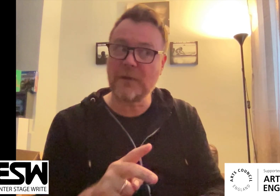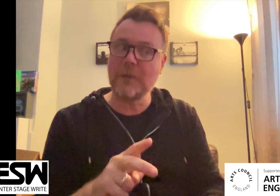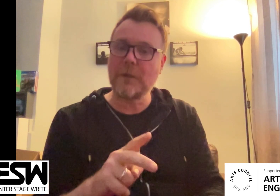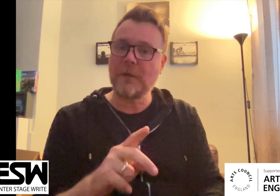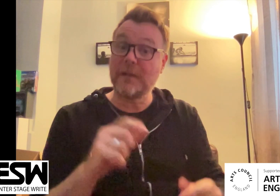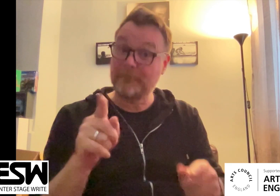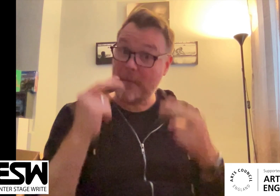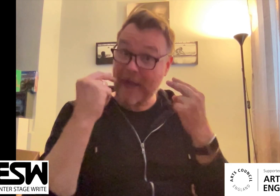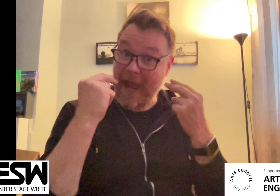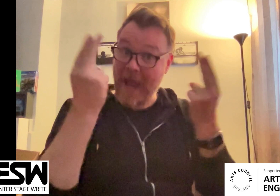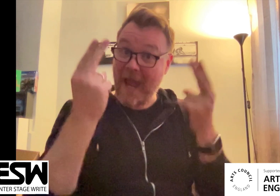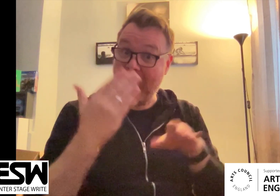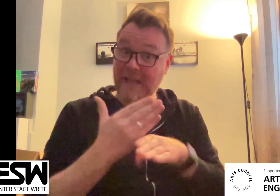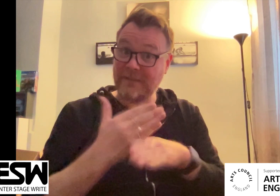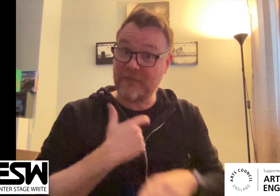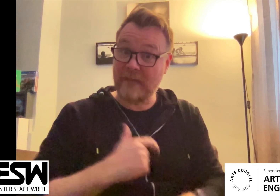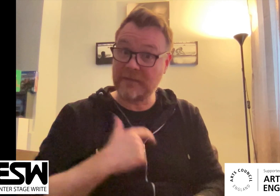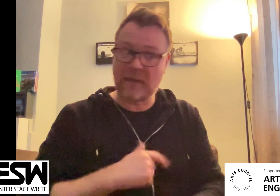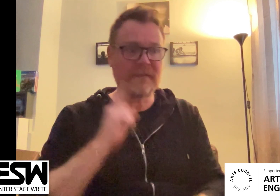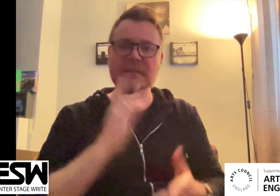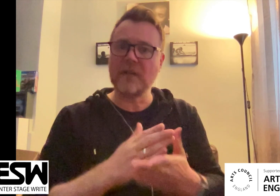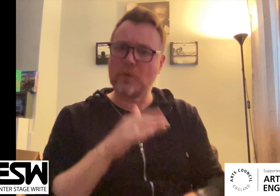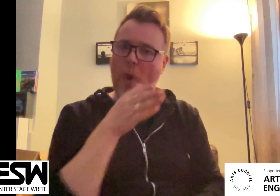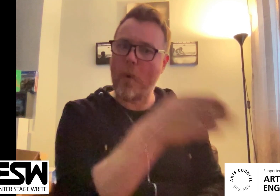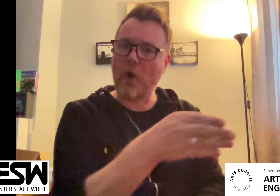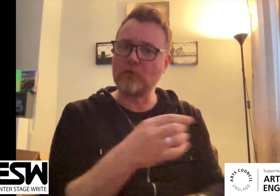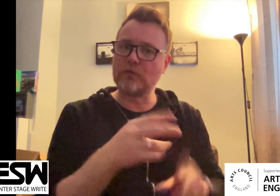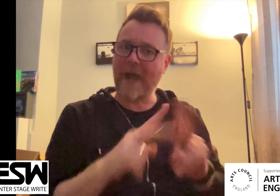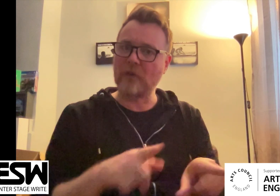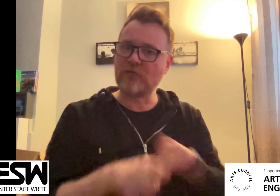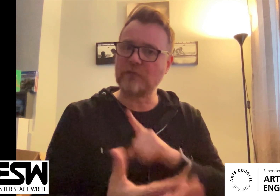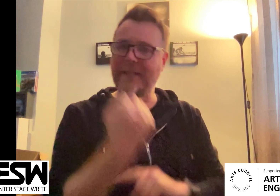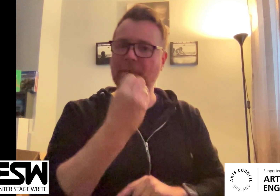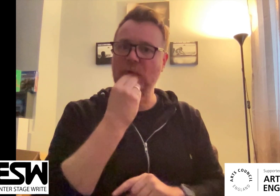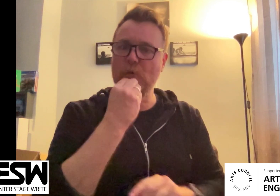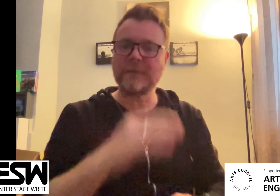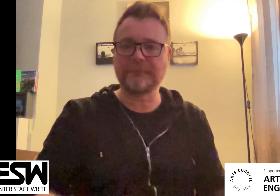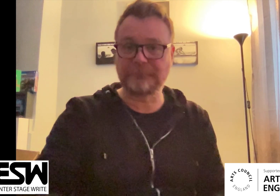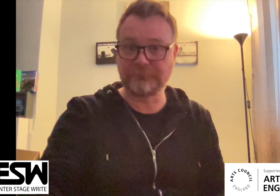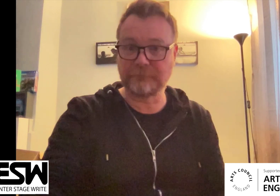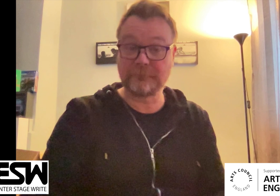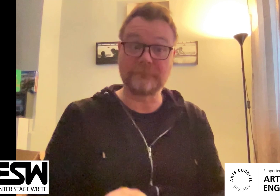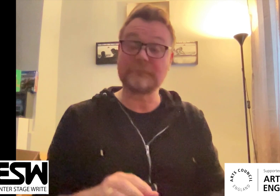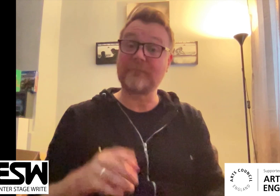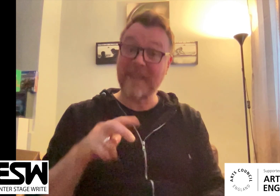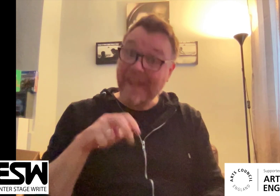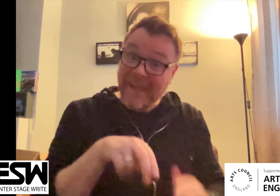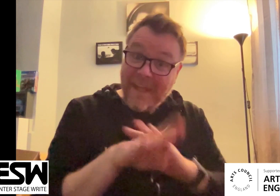Now, remembering she's an active character, she decides actually she's going to go in that house and get some food. So